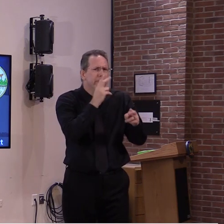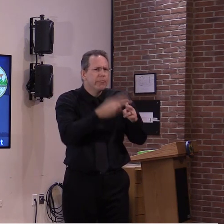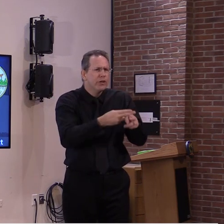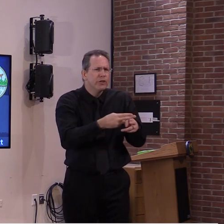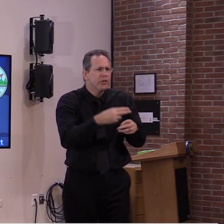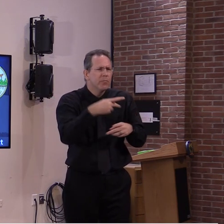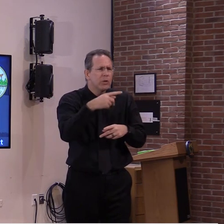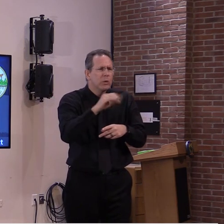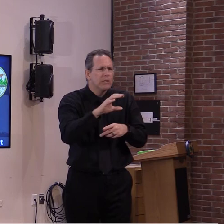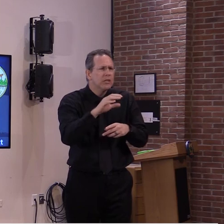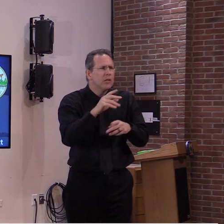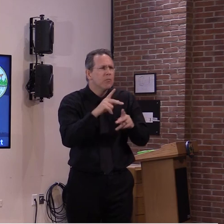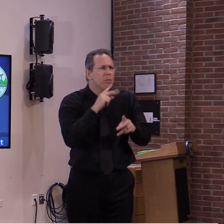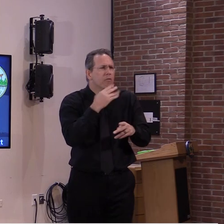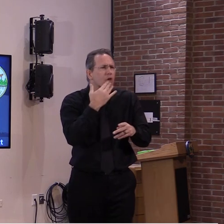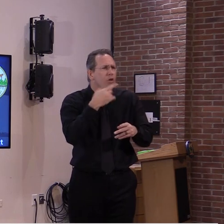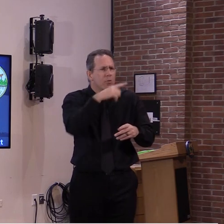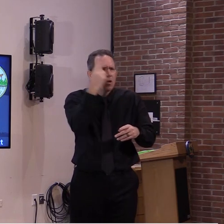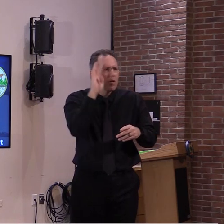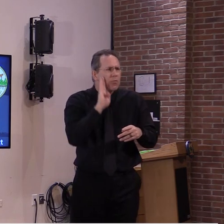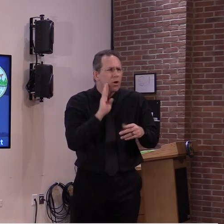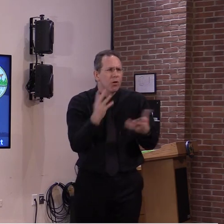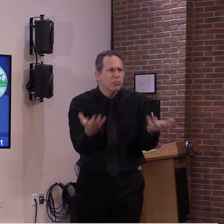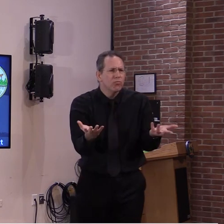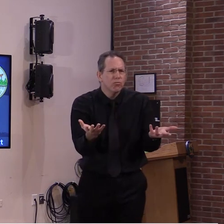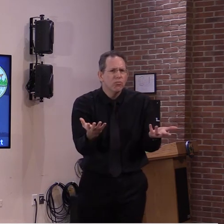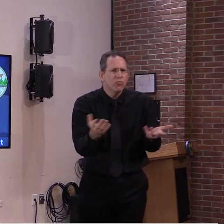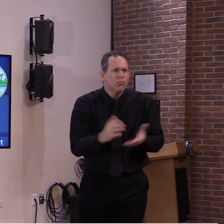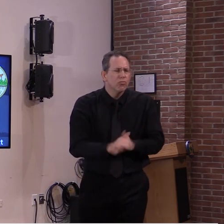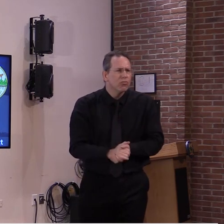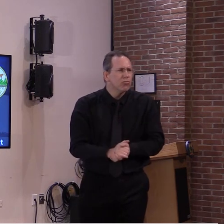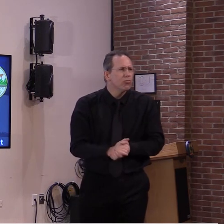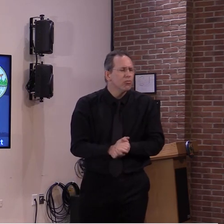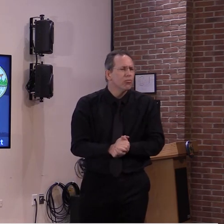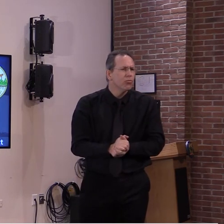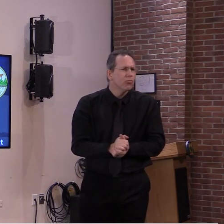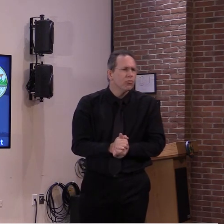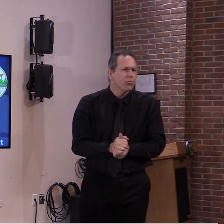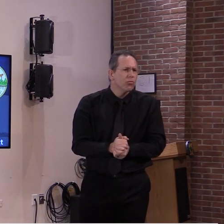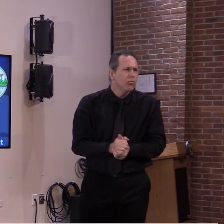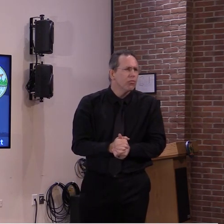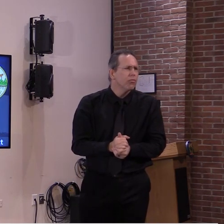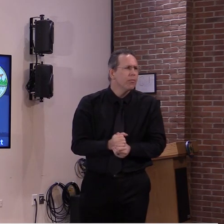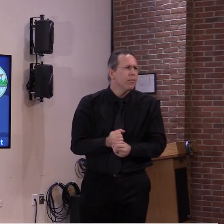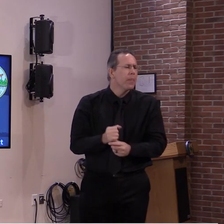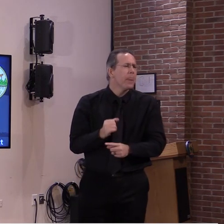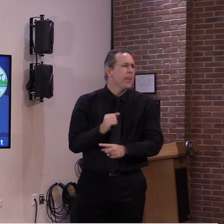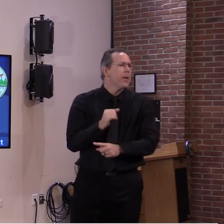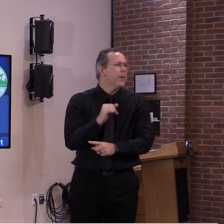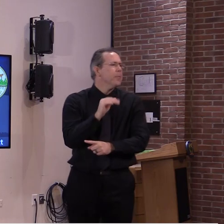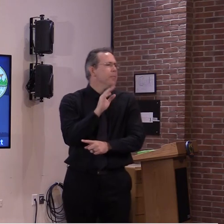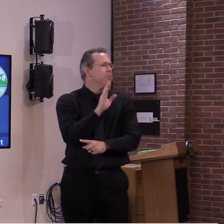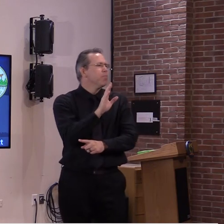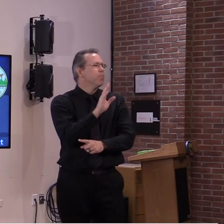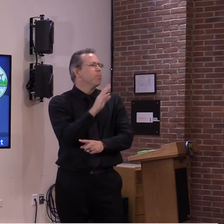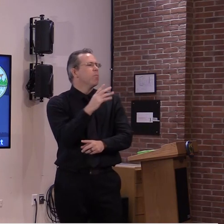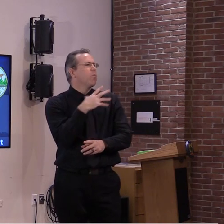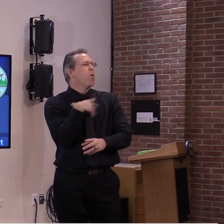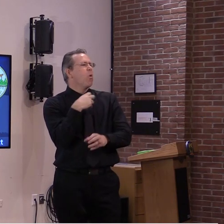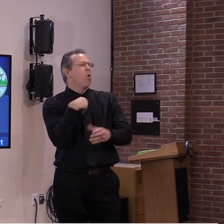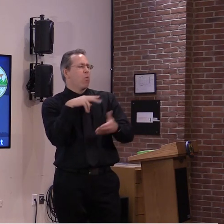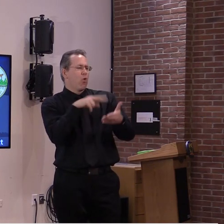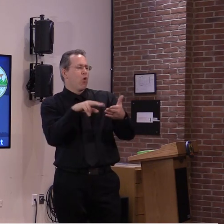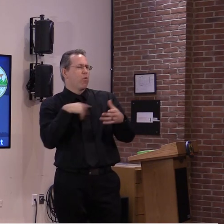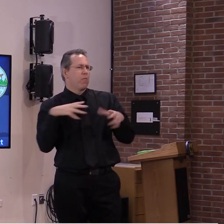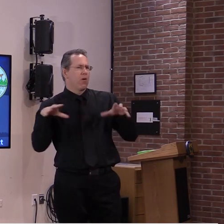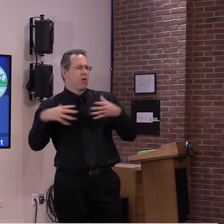will acknowledge the heightened concerns? We're looking at that with the advisory group, and I believe Dr.